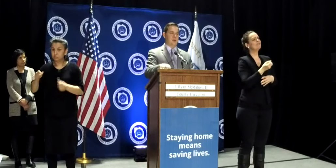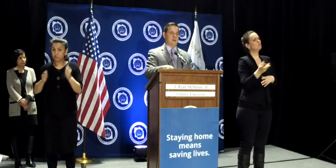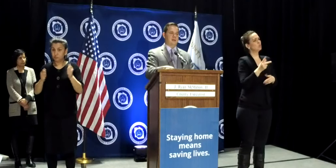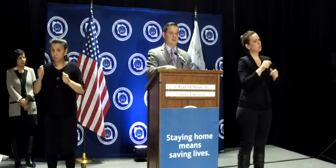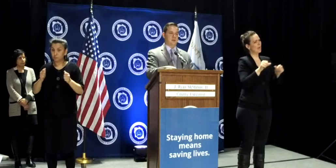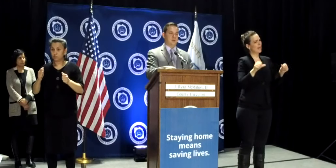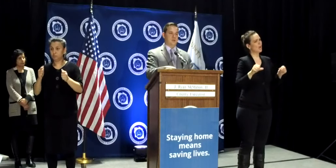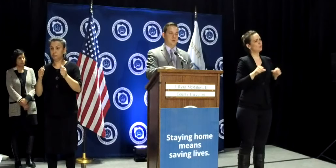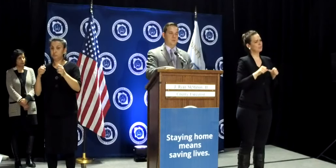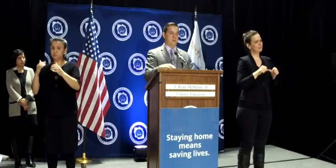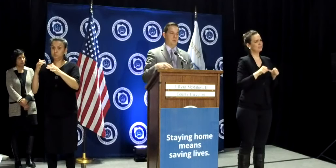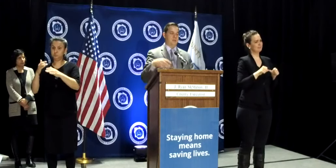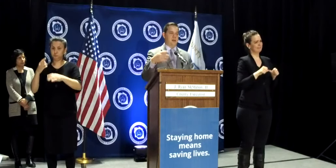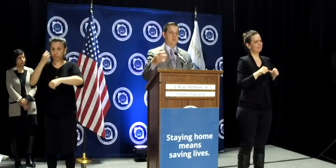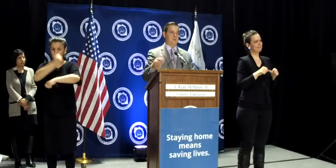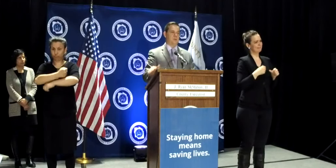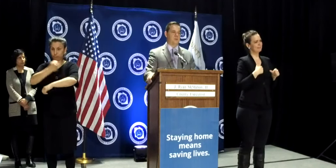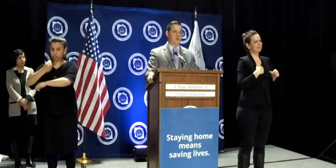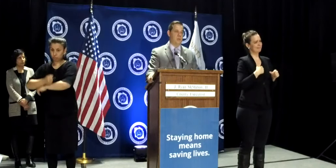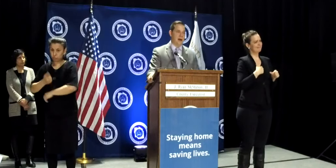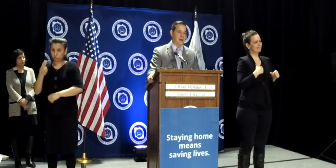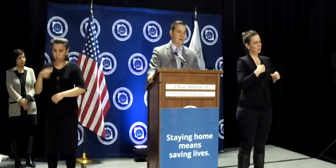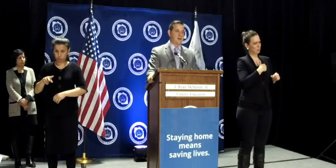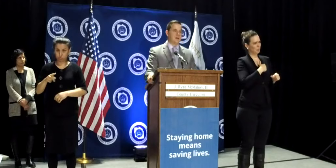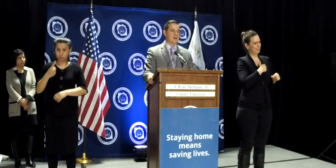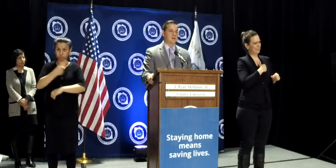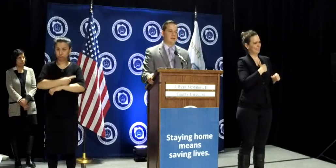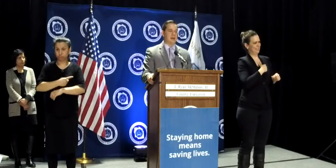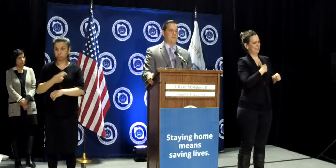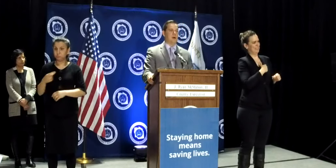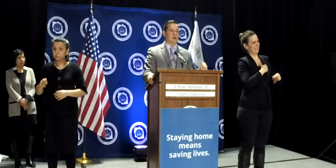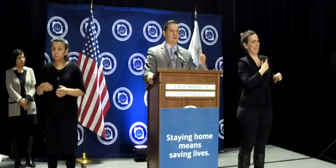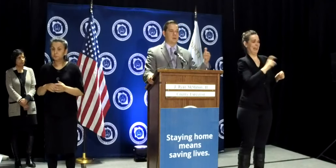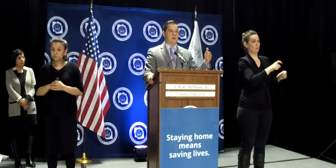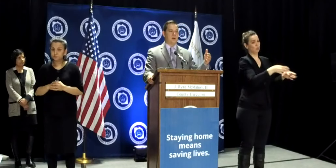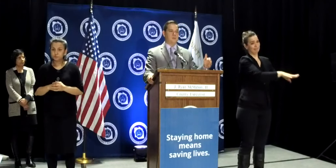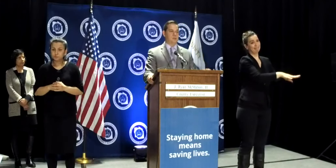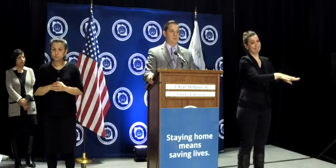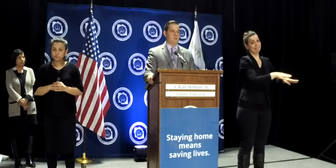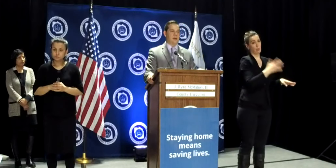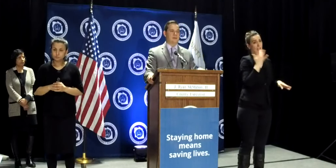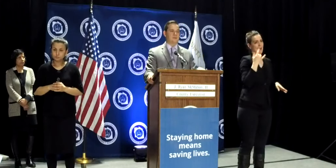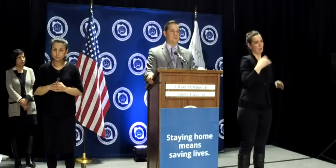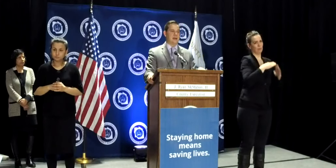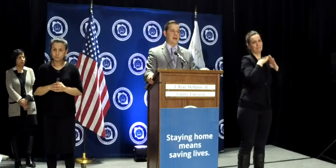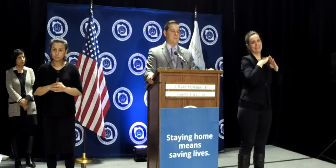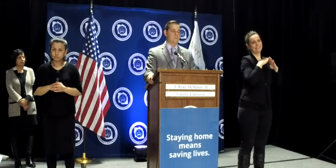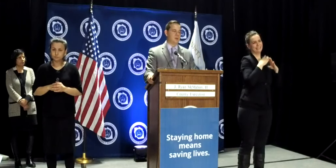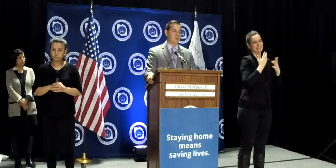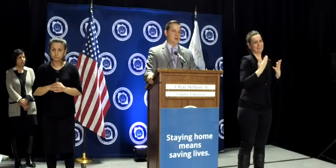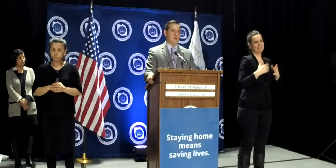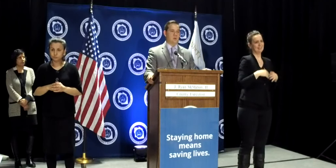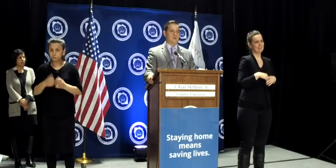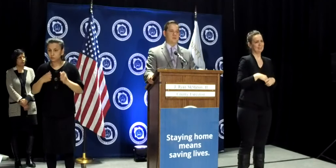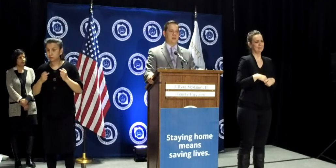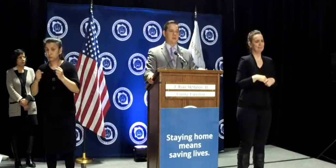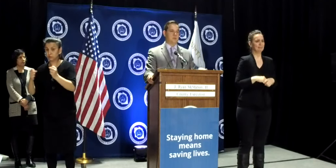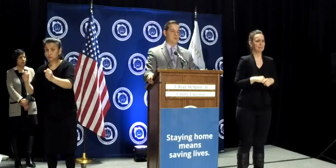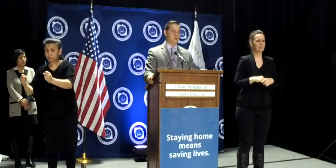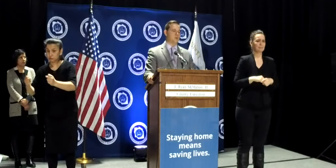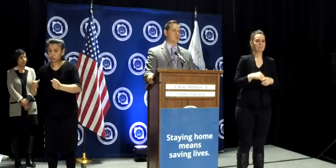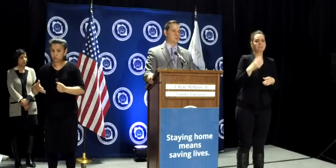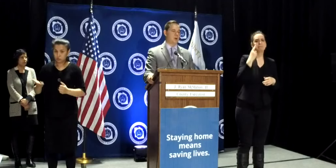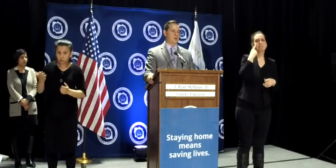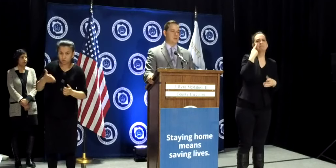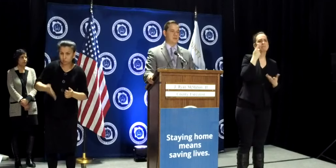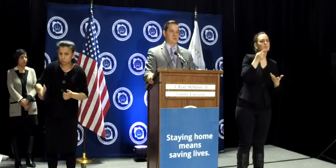purpose. That's going to control. Remember, we're telling people if you go by and you can't park in the park, please go back a different time. And we're also telling them,